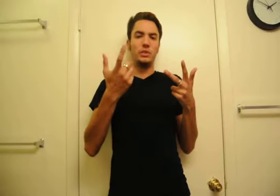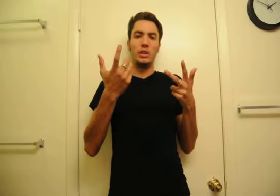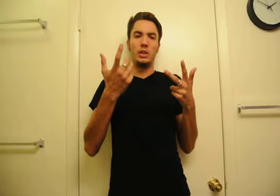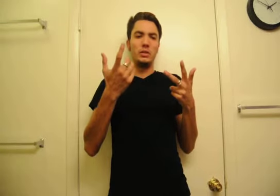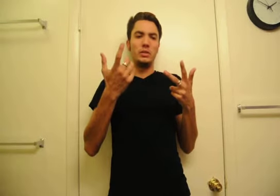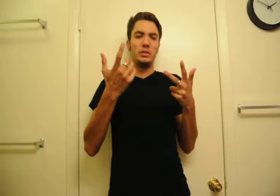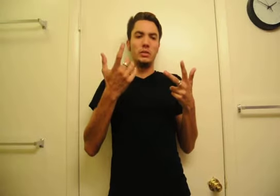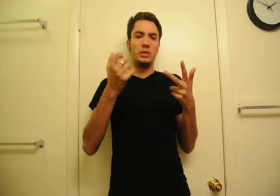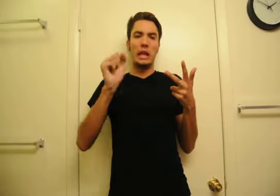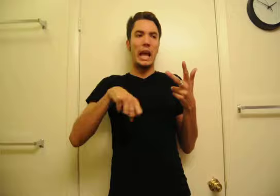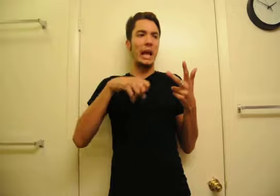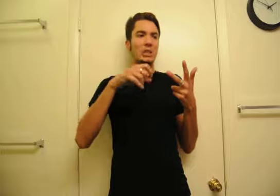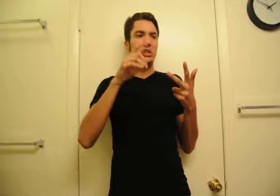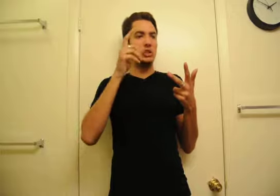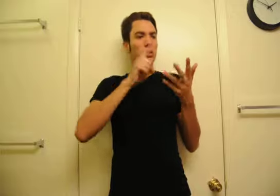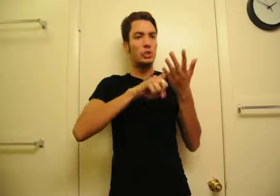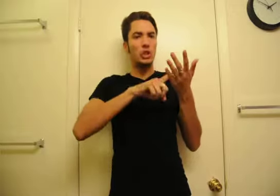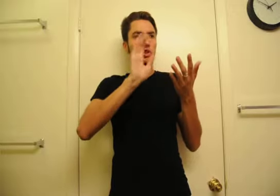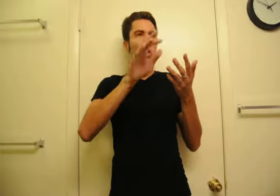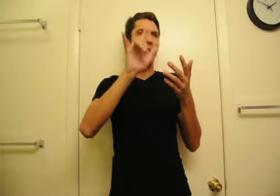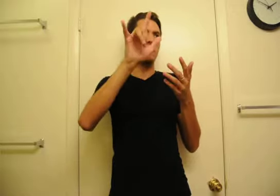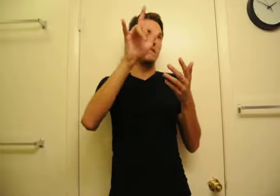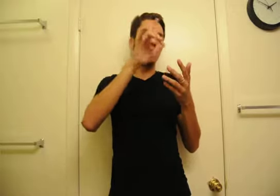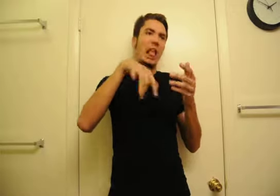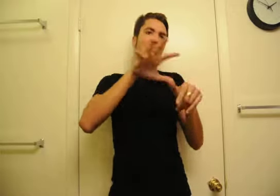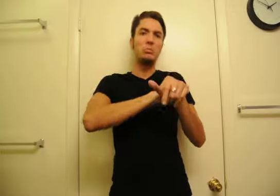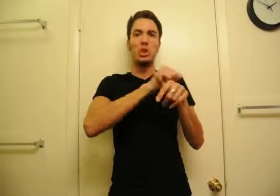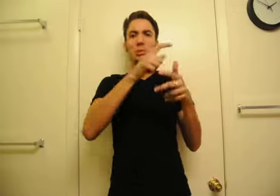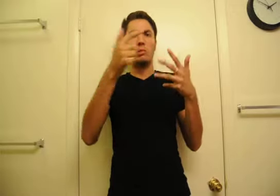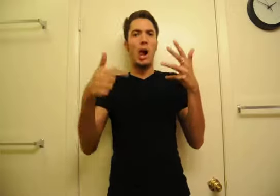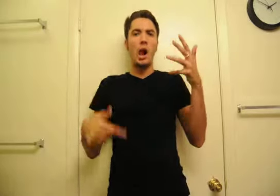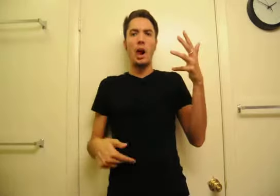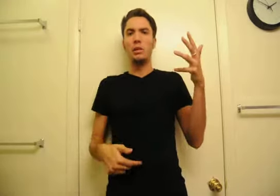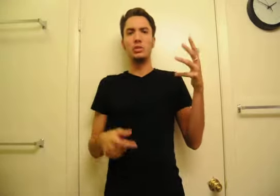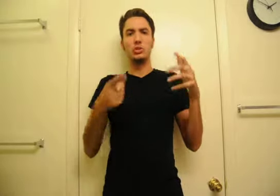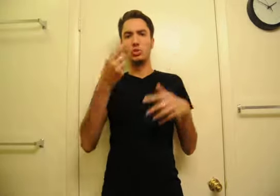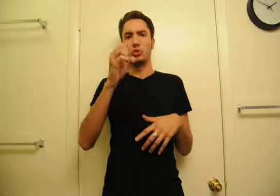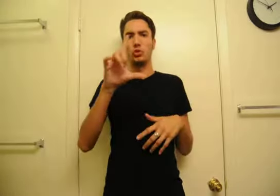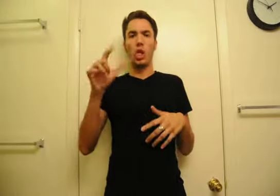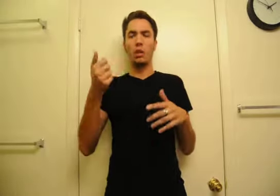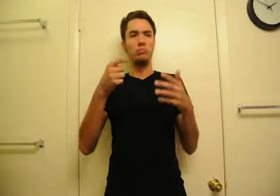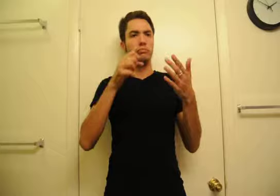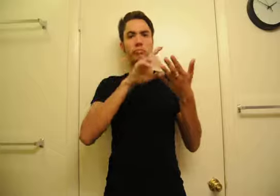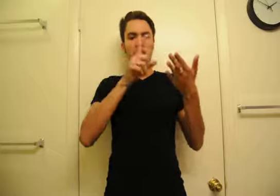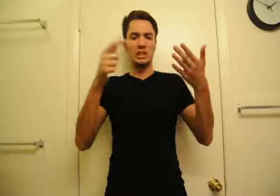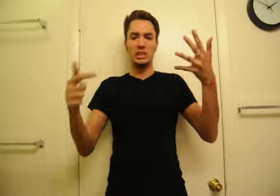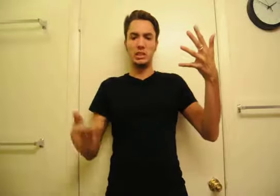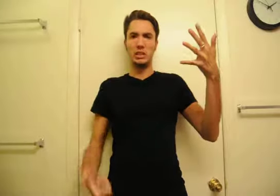it into the box, and there's your answer. While we're talking about text, when you want to highlight, this is just